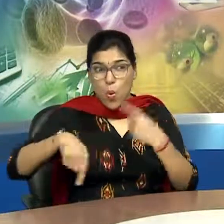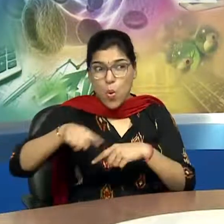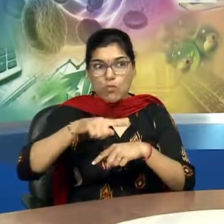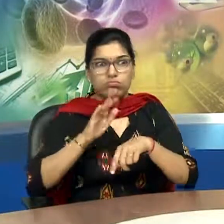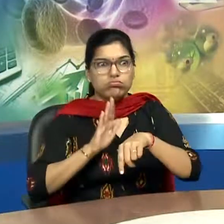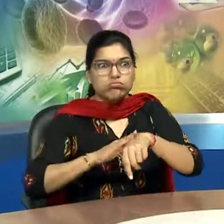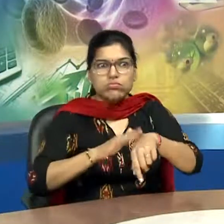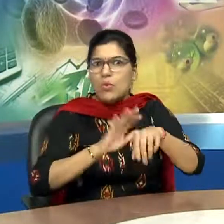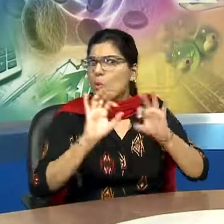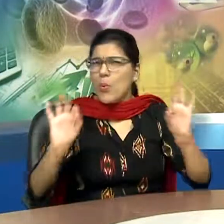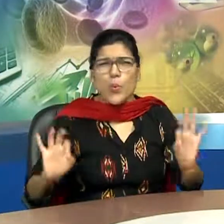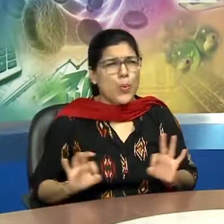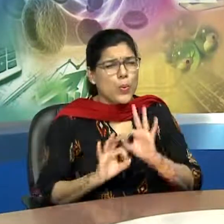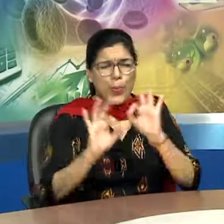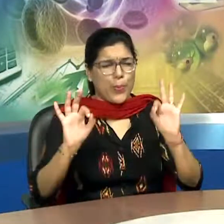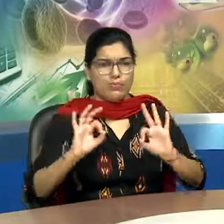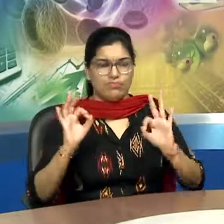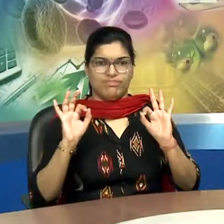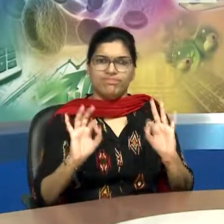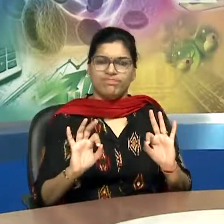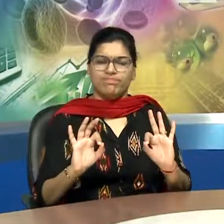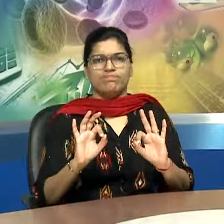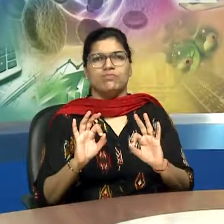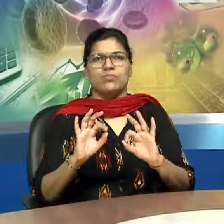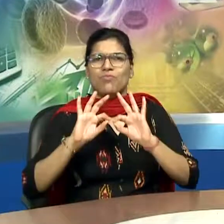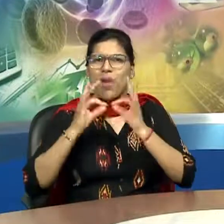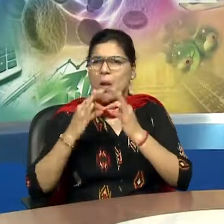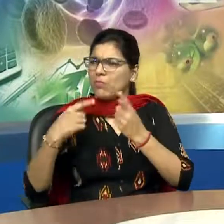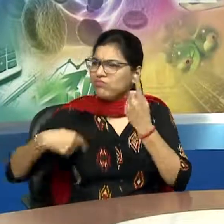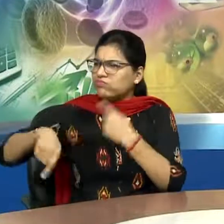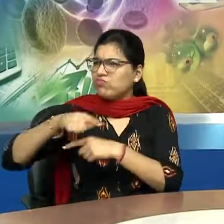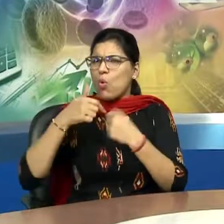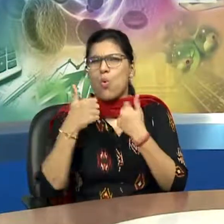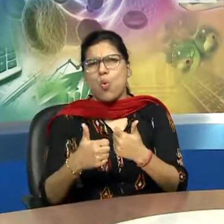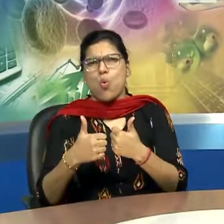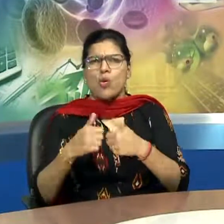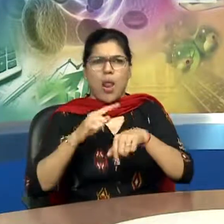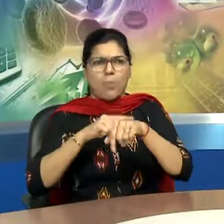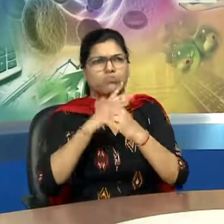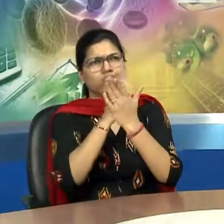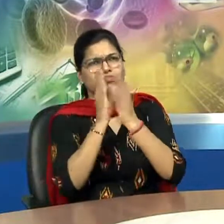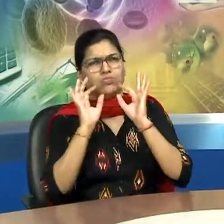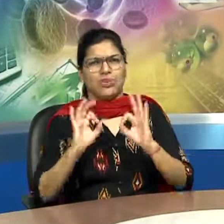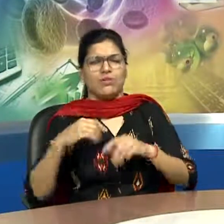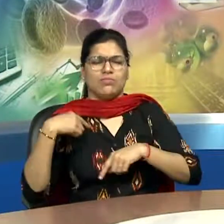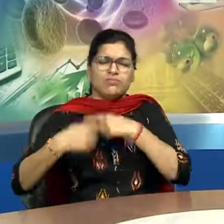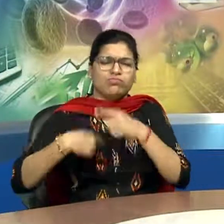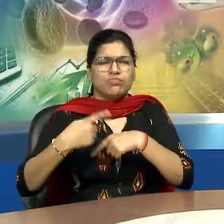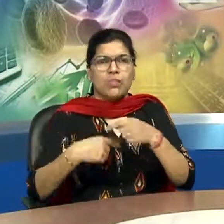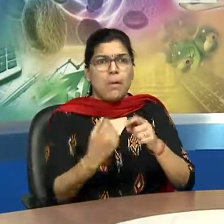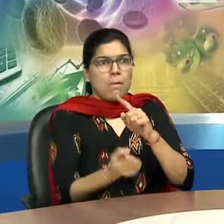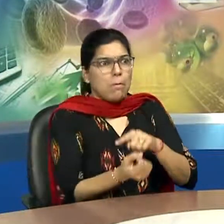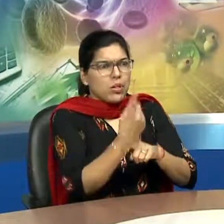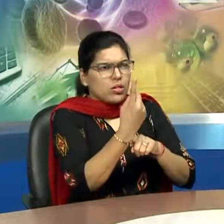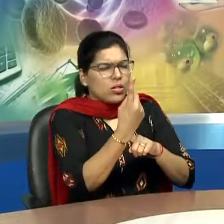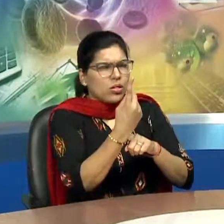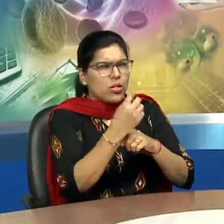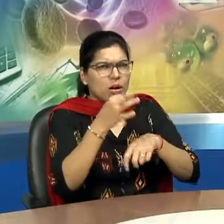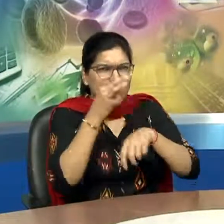And those who have not ventured down the path of drug abuse, they should learn the